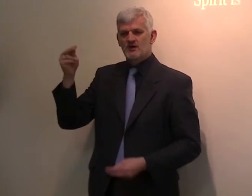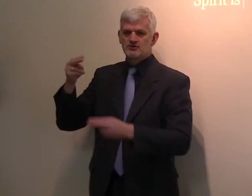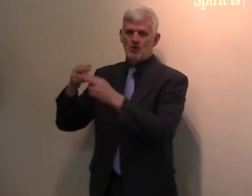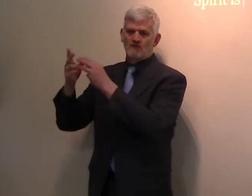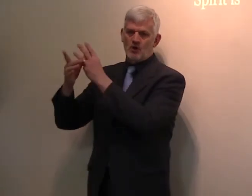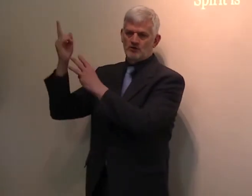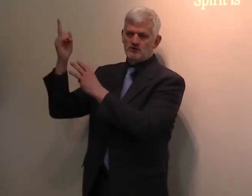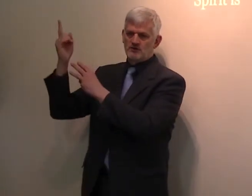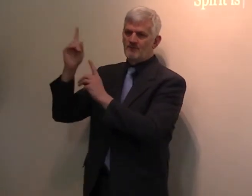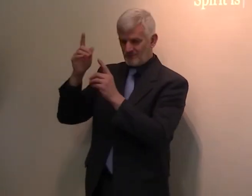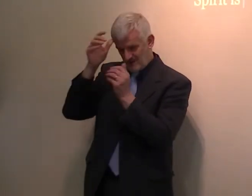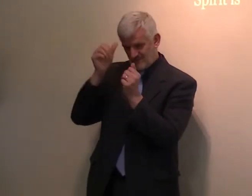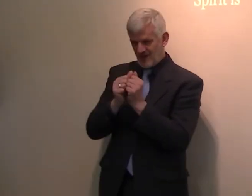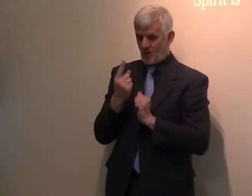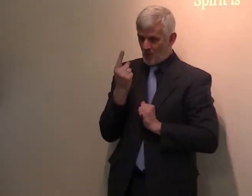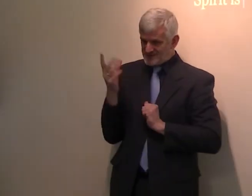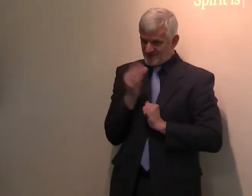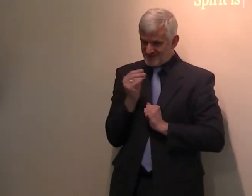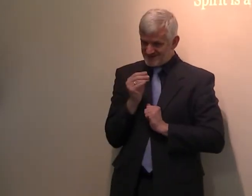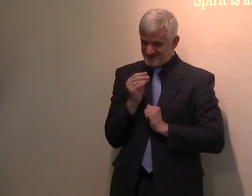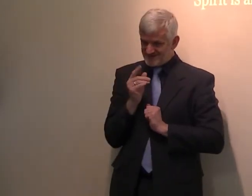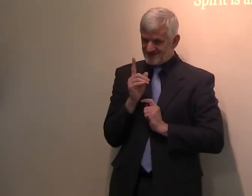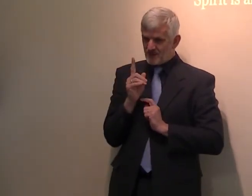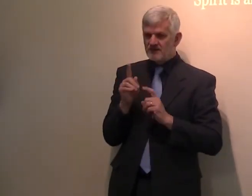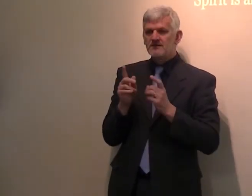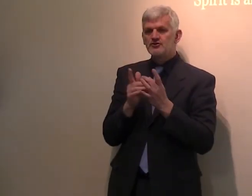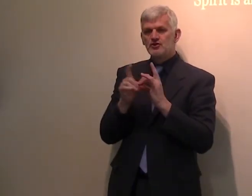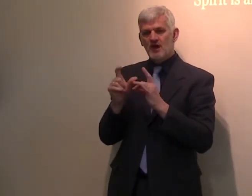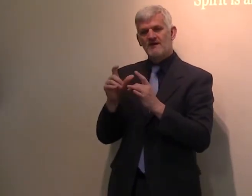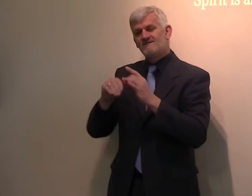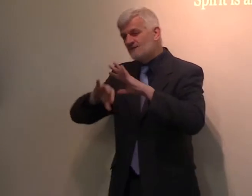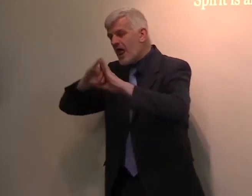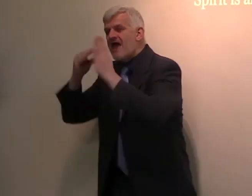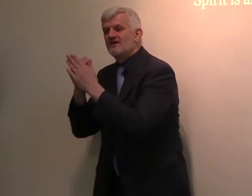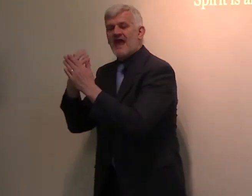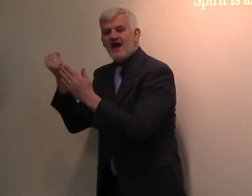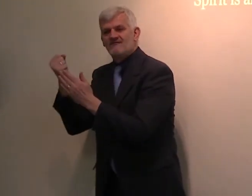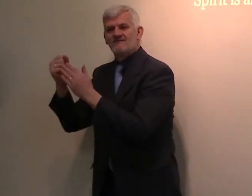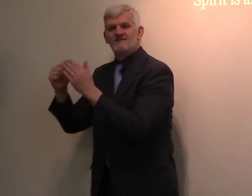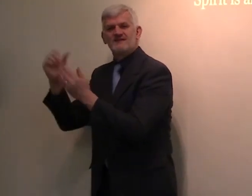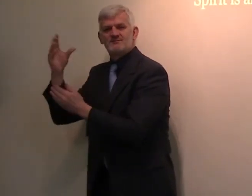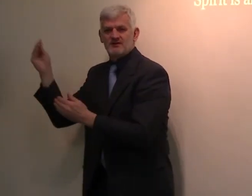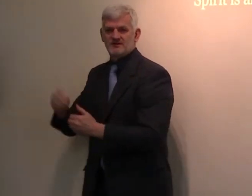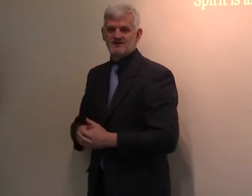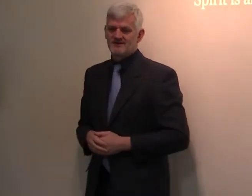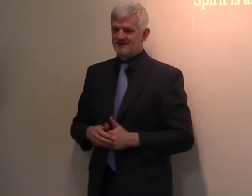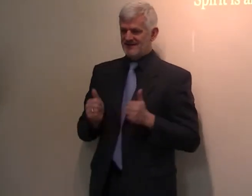Only one spirit, and Christ has the fullness of spirit. And if I can just develop that a little bit, because